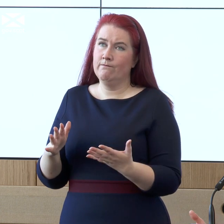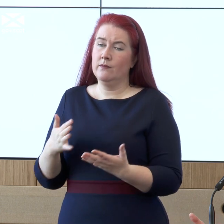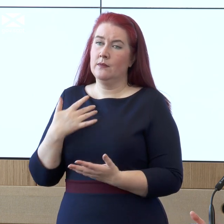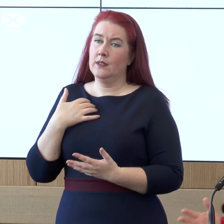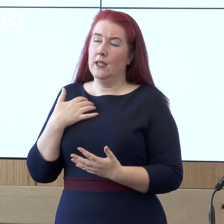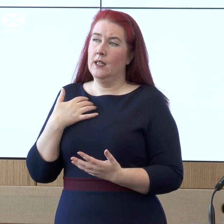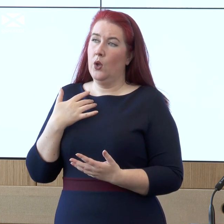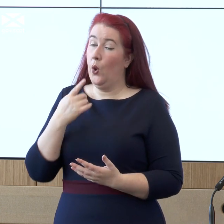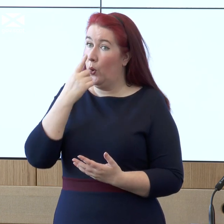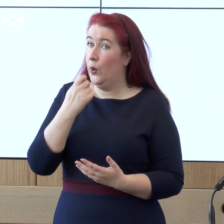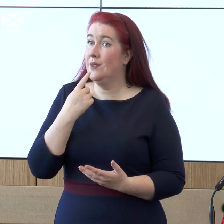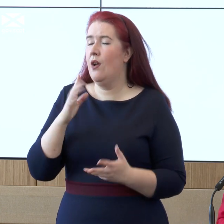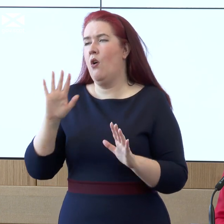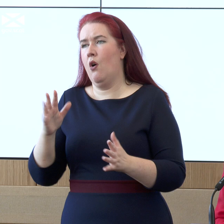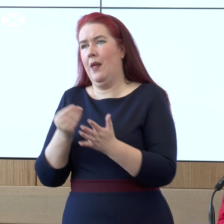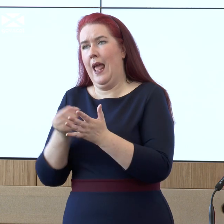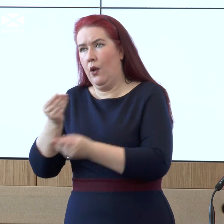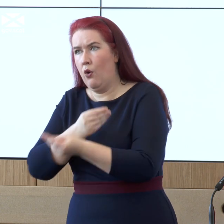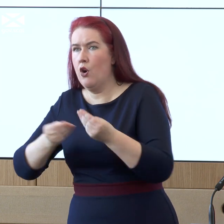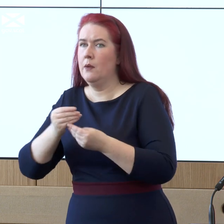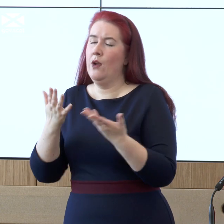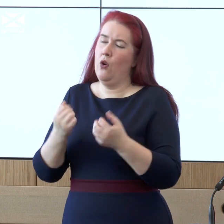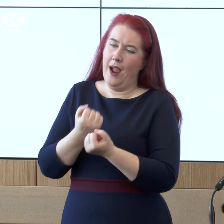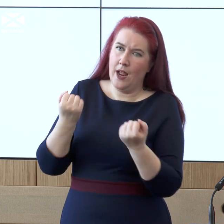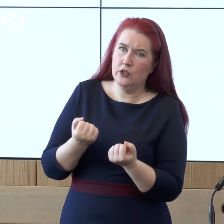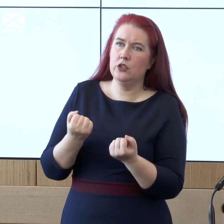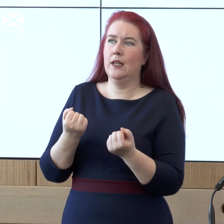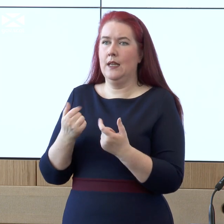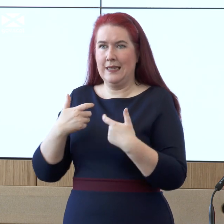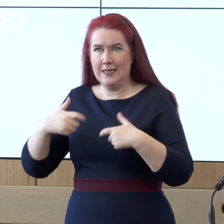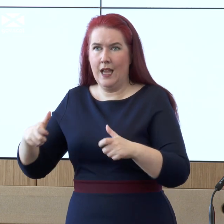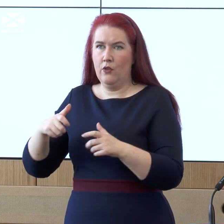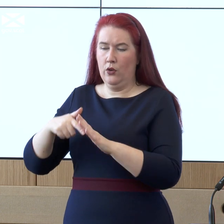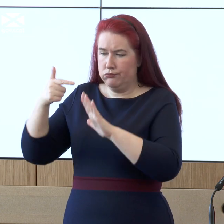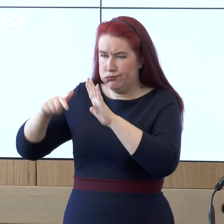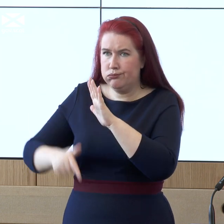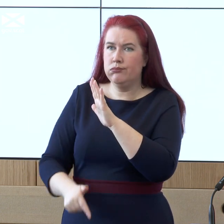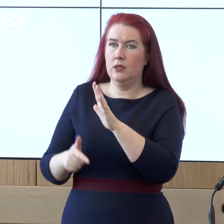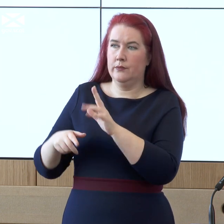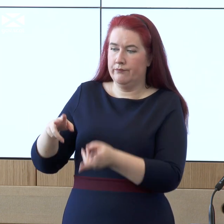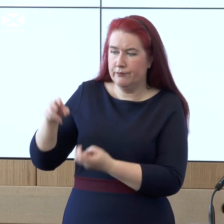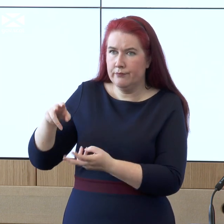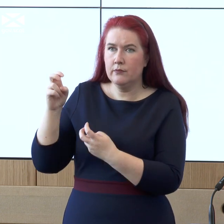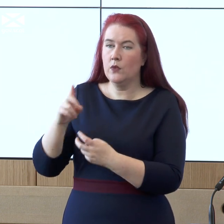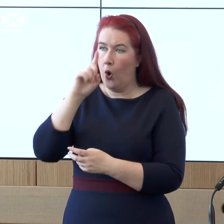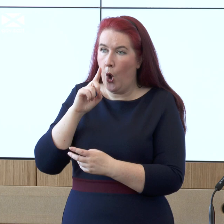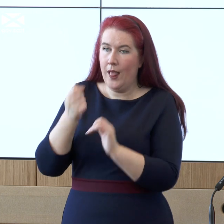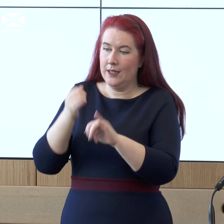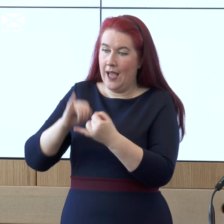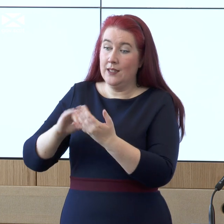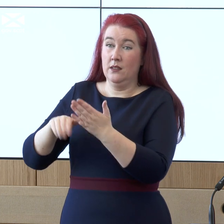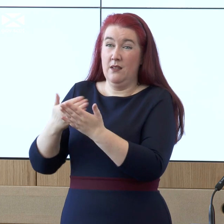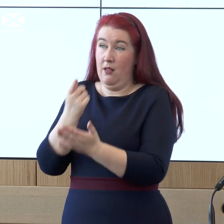both economic and energy reasons, we must keep exploring for and extracting oil and gas until the last possible